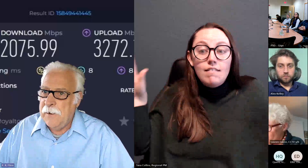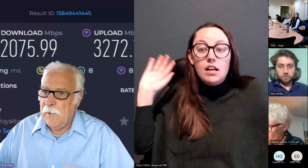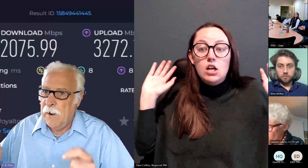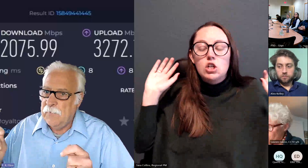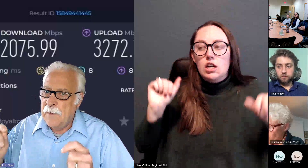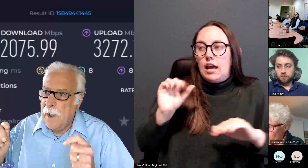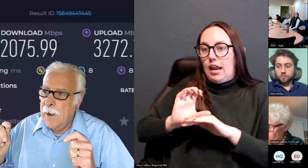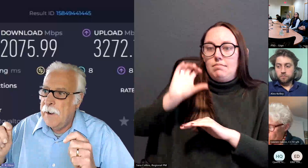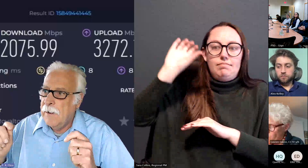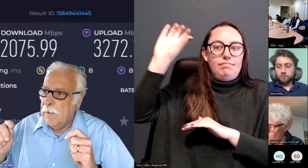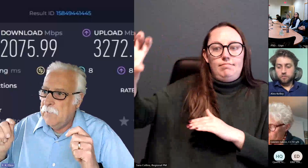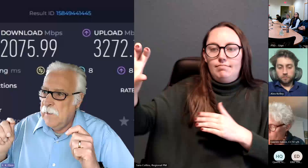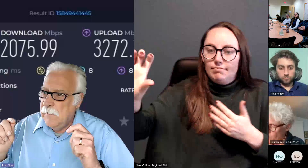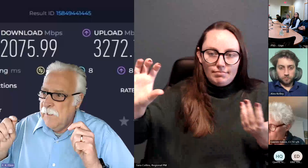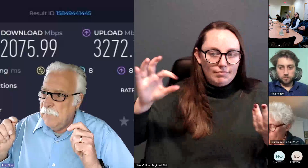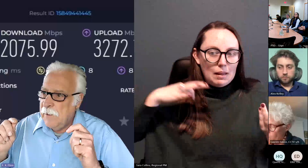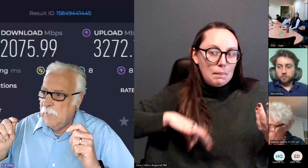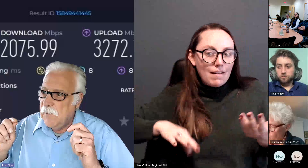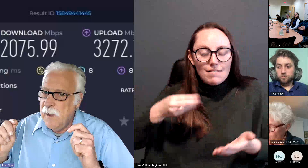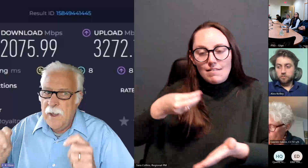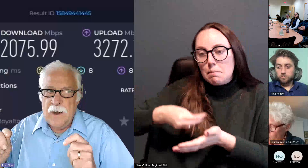that if there's not